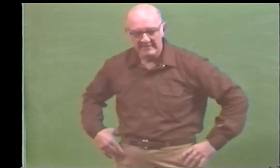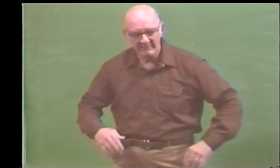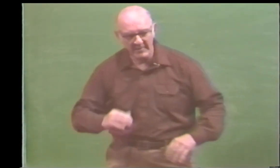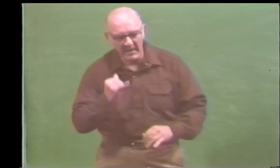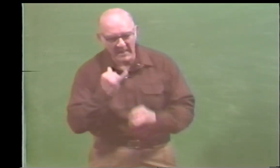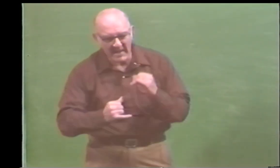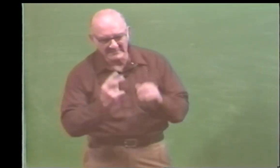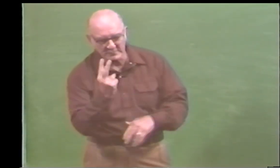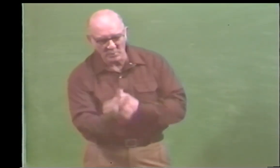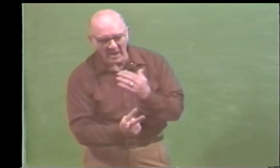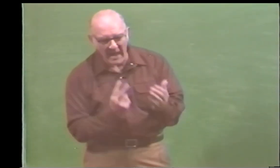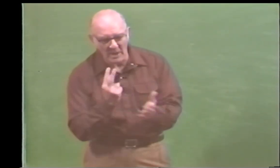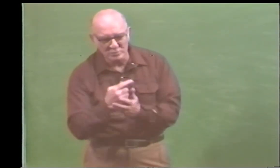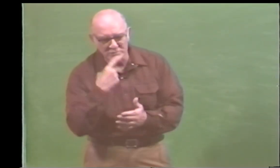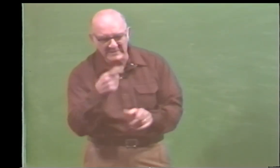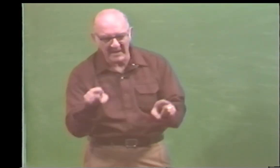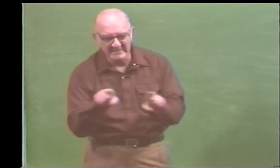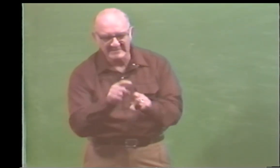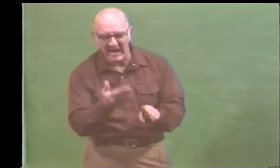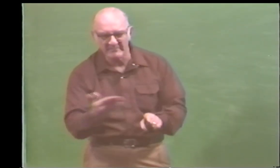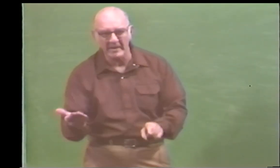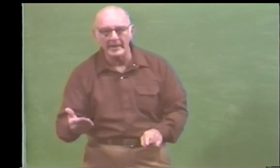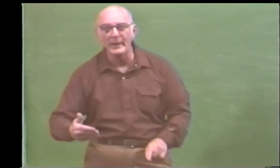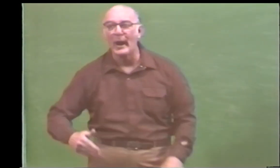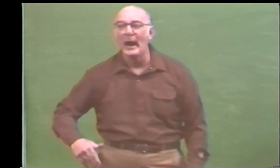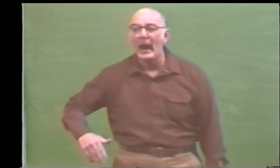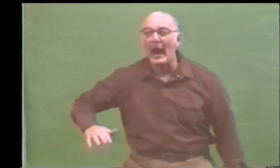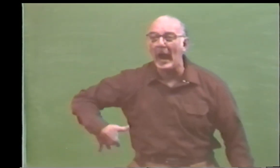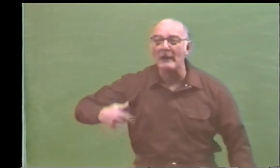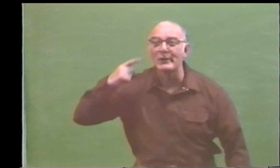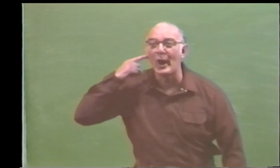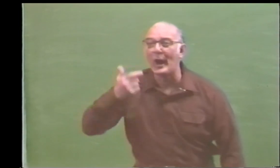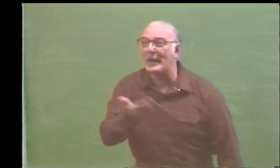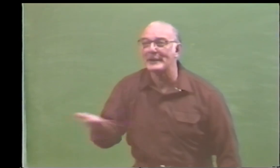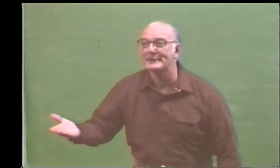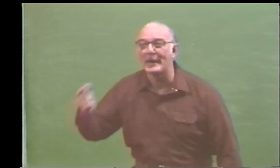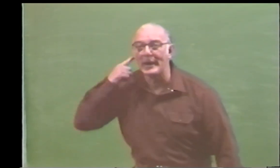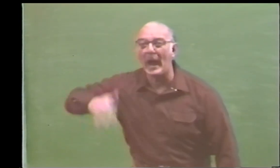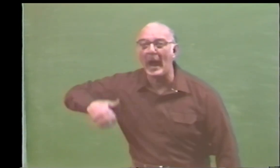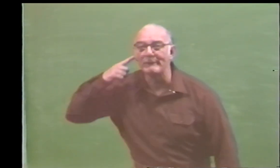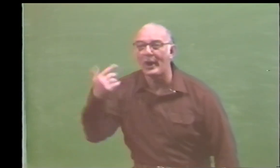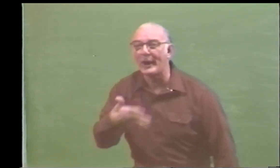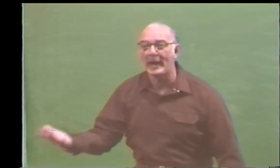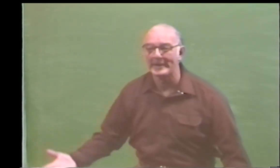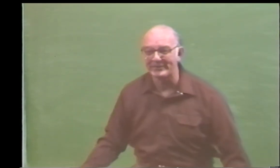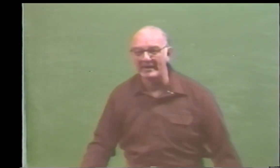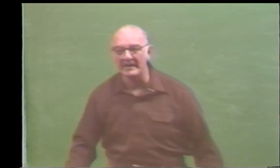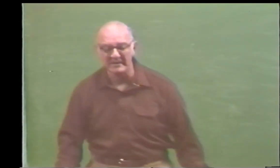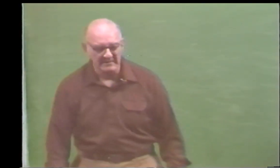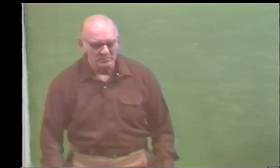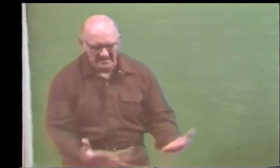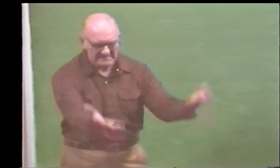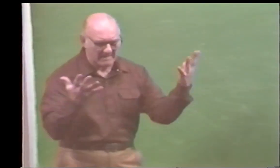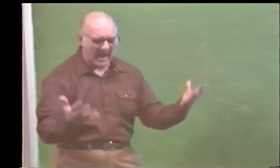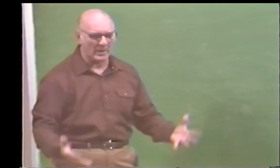for the last 2 hours, we'll say the same thing. I haven't heard anything. I haven't heard anything. What's the matter with